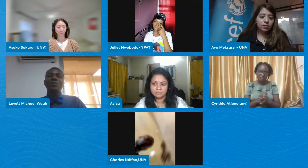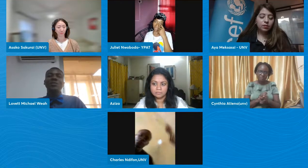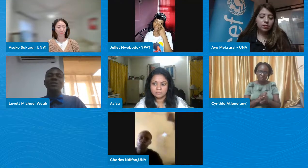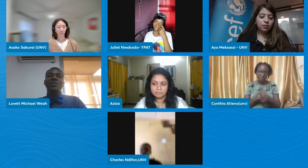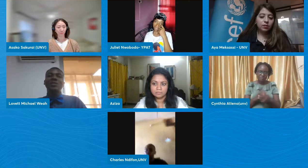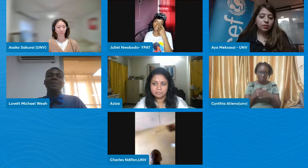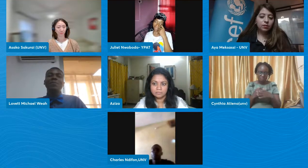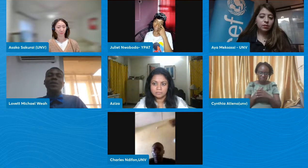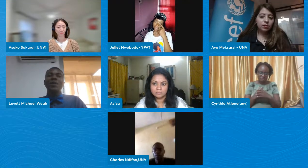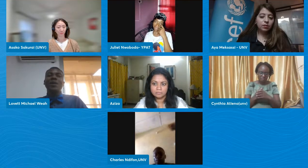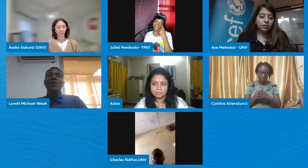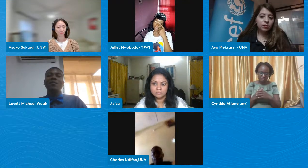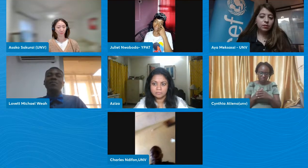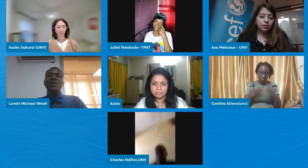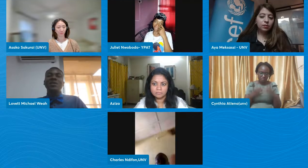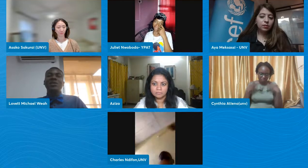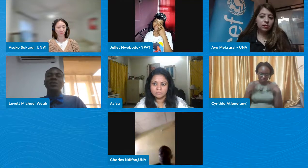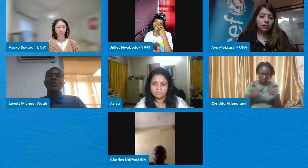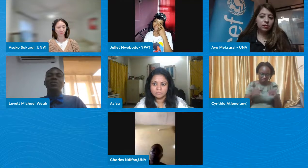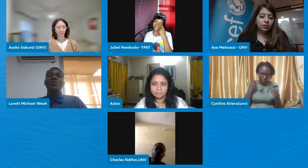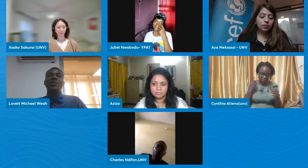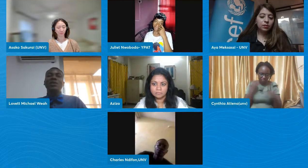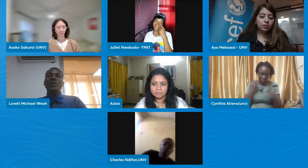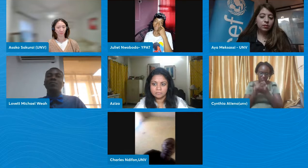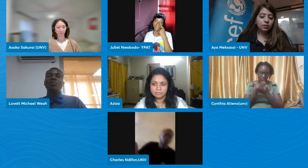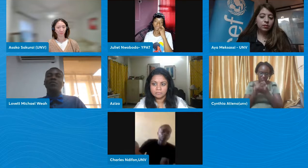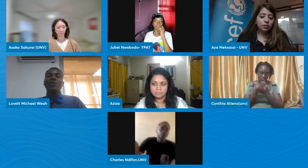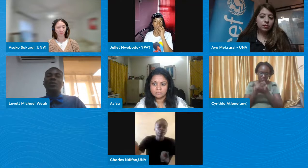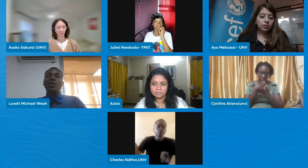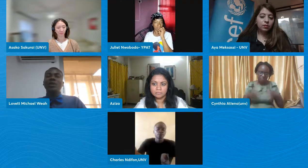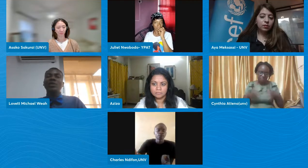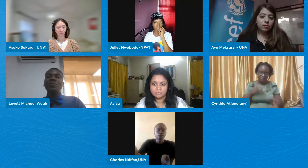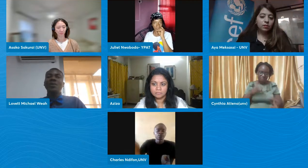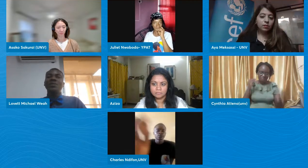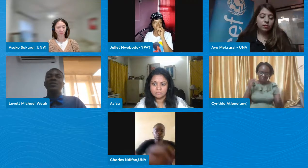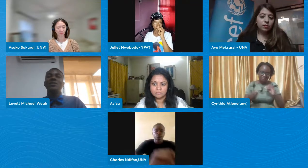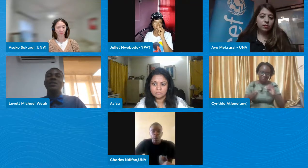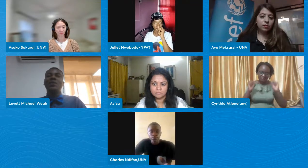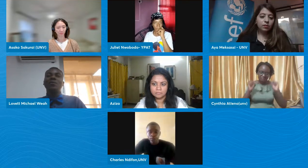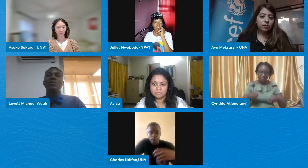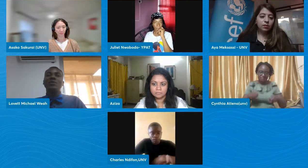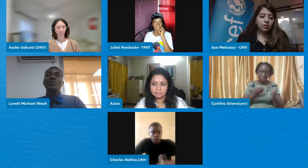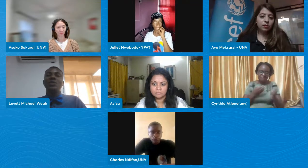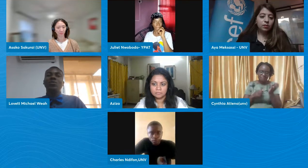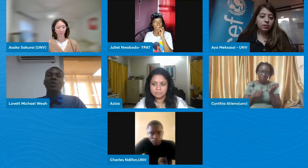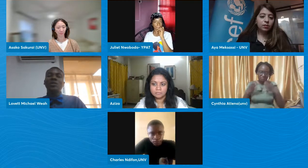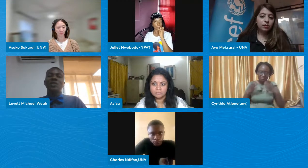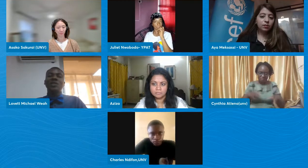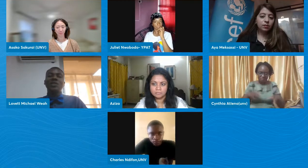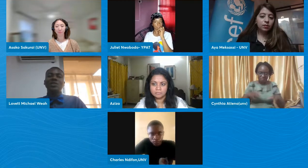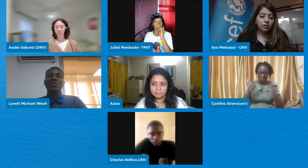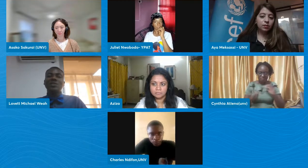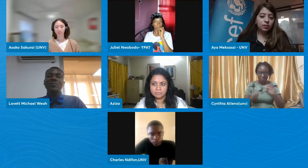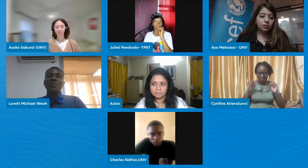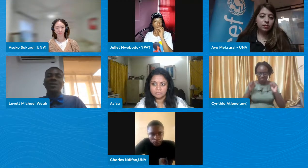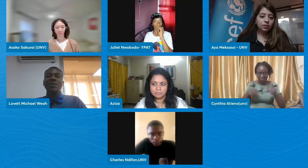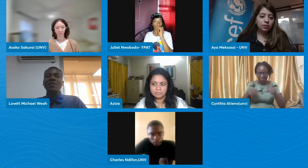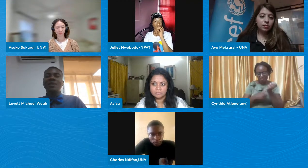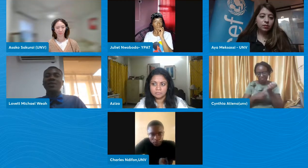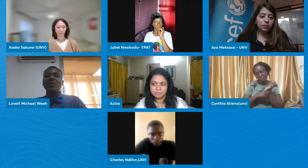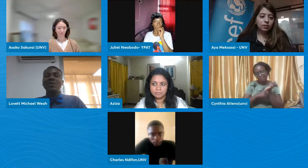with disabilities can be included within both their working spaces and their communities as well as their